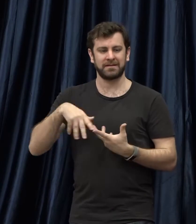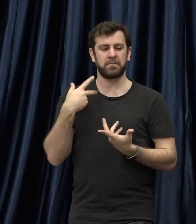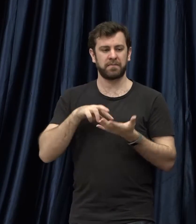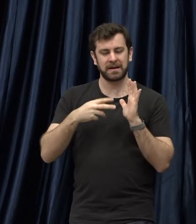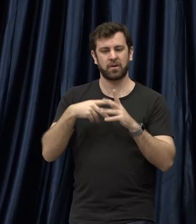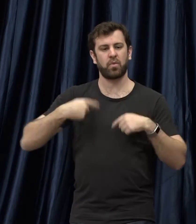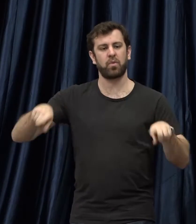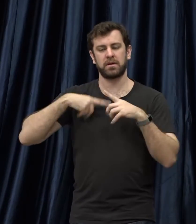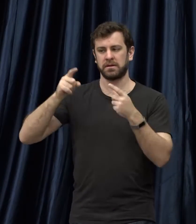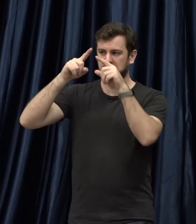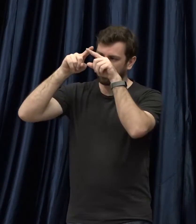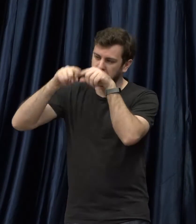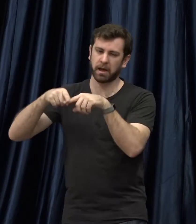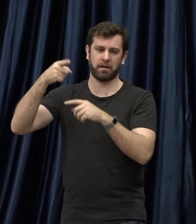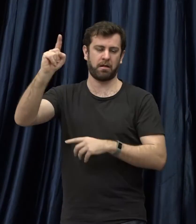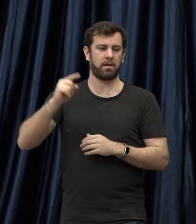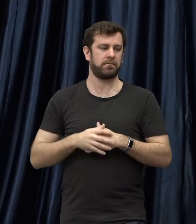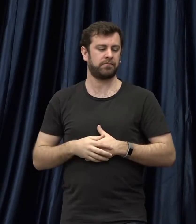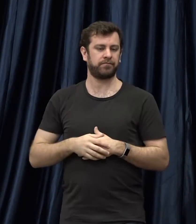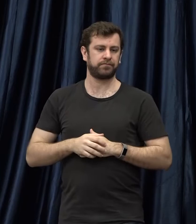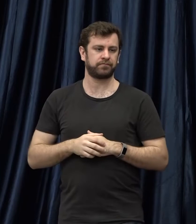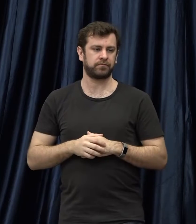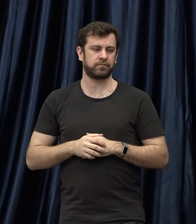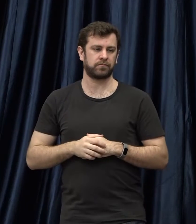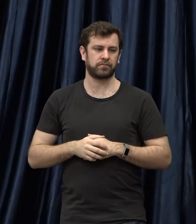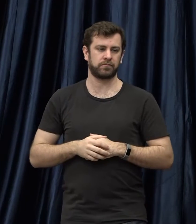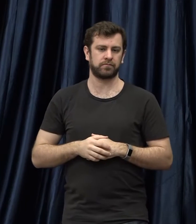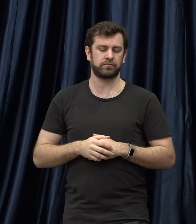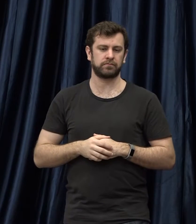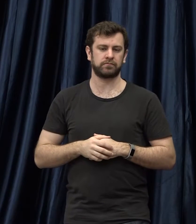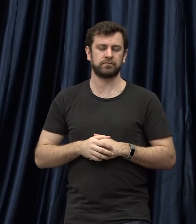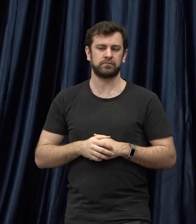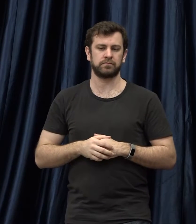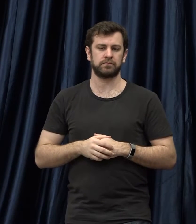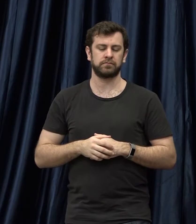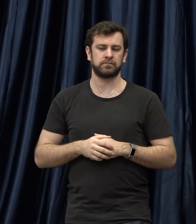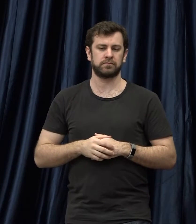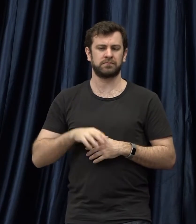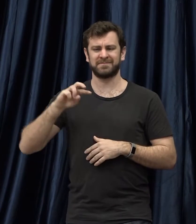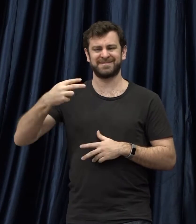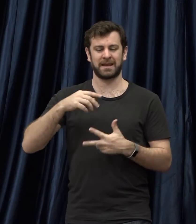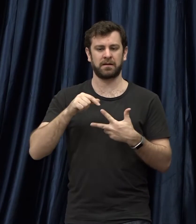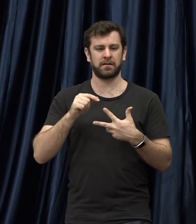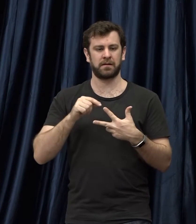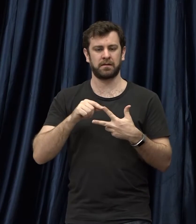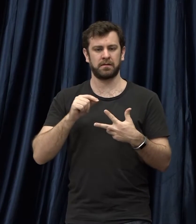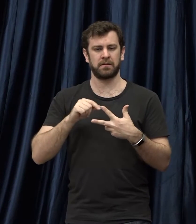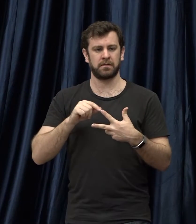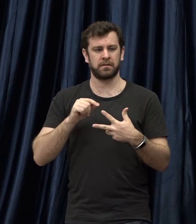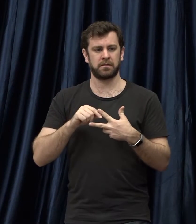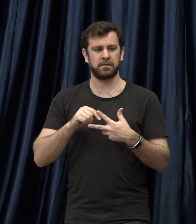dependence on Allah subhanahu wa ta'ala. The second key point coming out of this Hamim